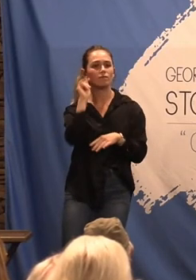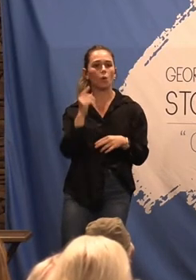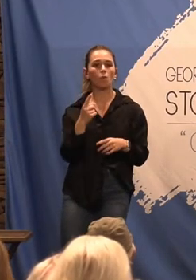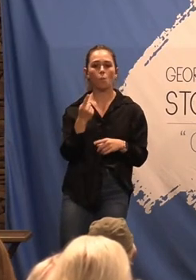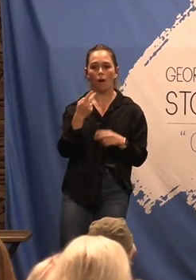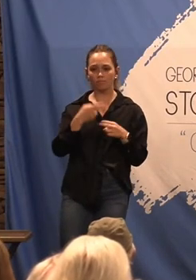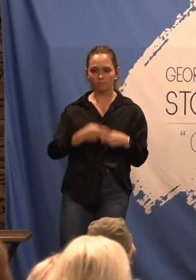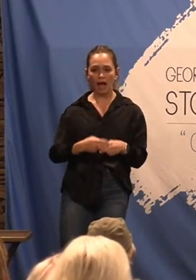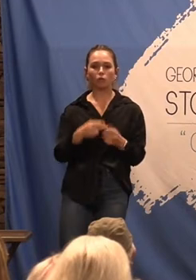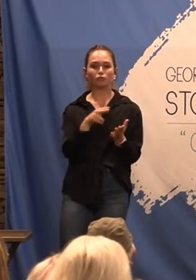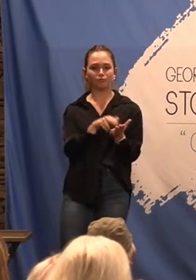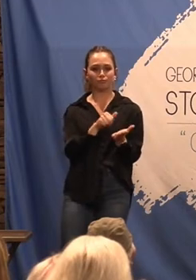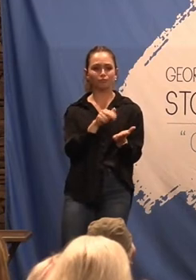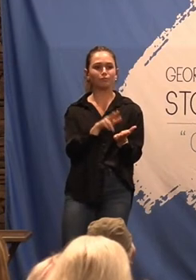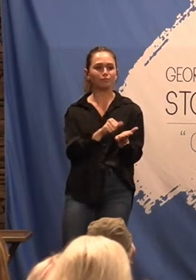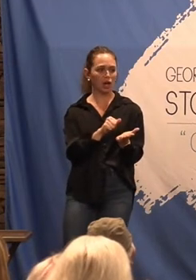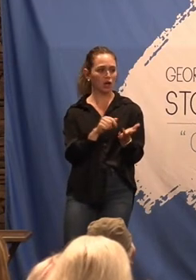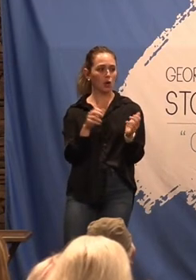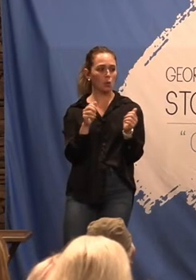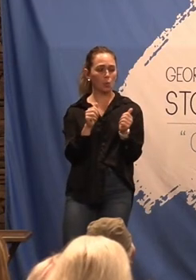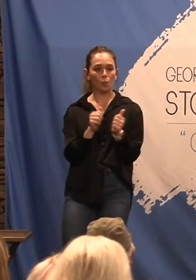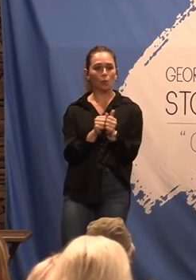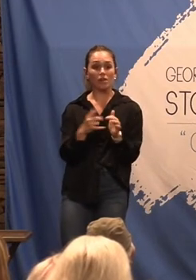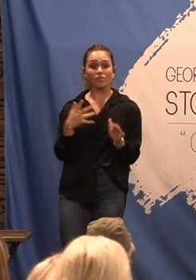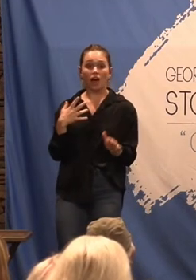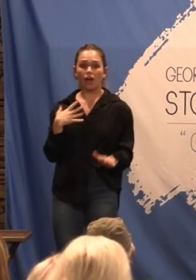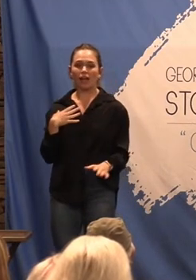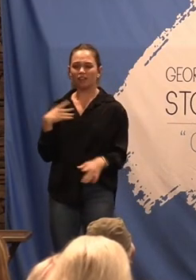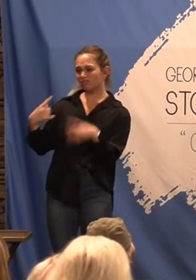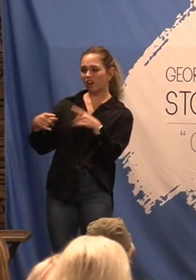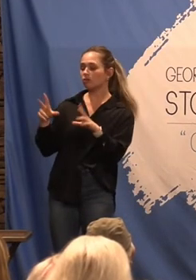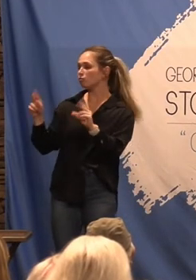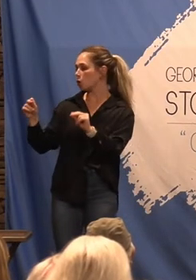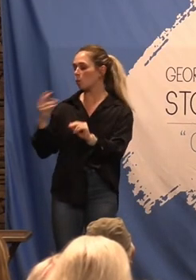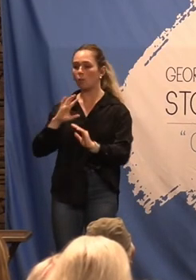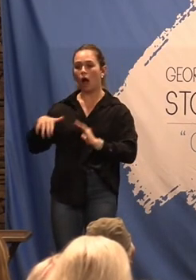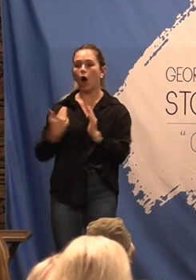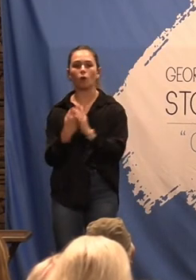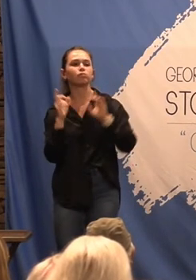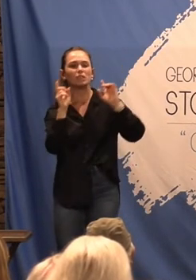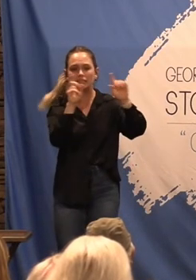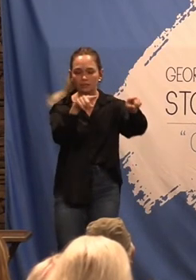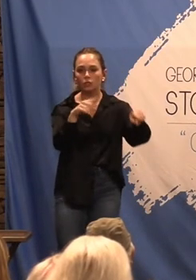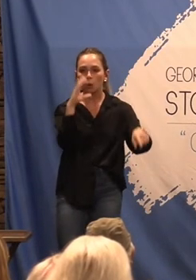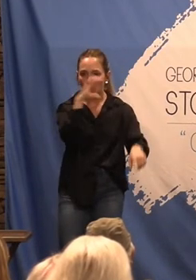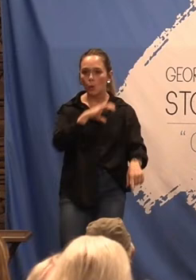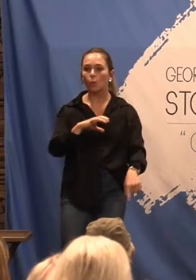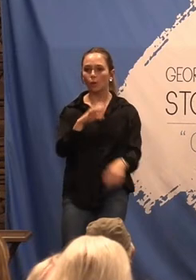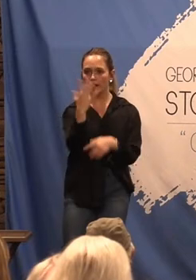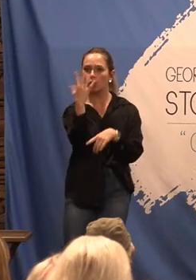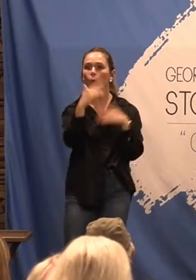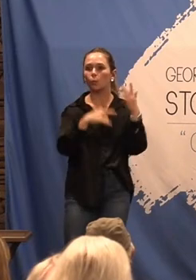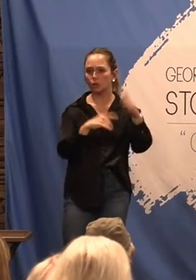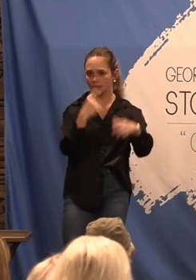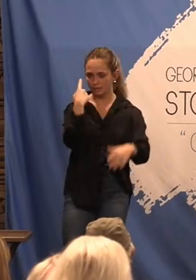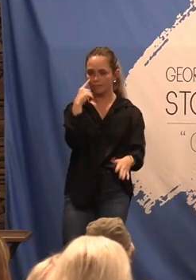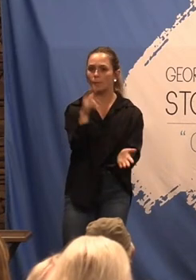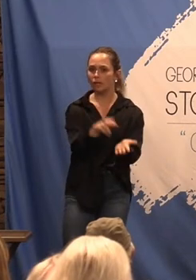butter. Without any backtalk, the little girl set off to look where everyone would look in the woods for a pound of